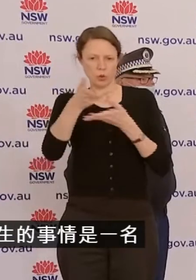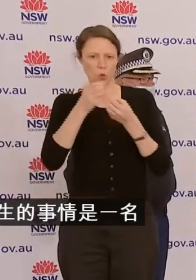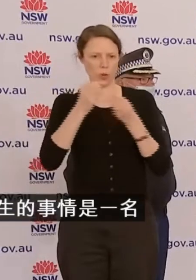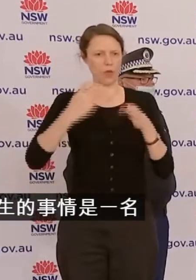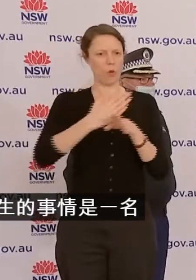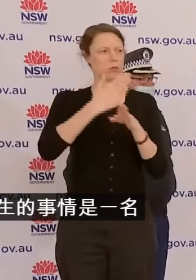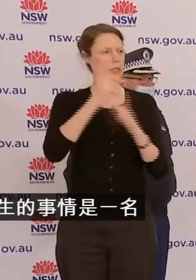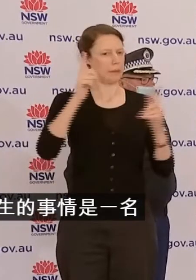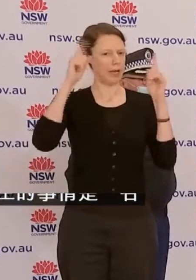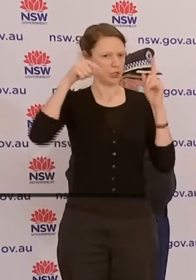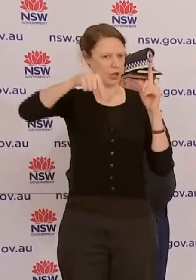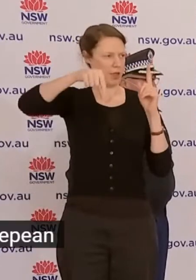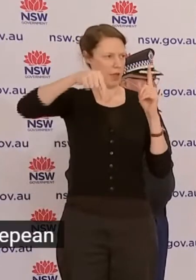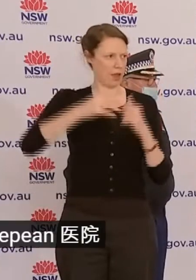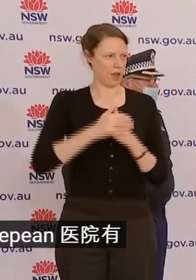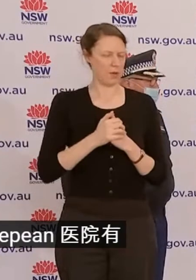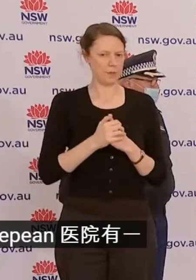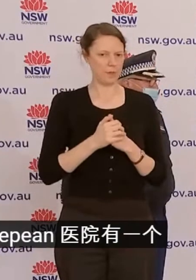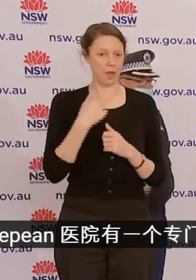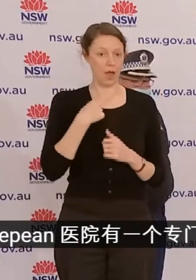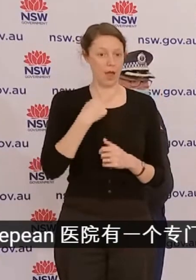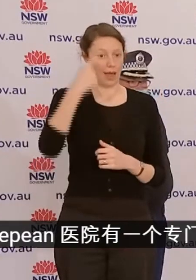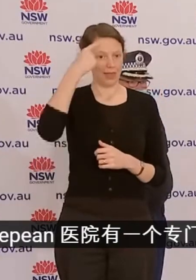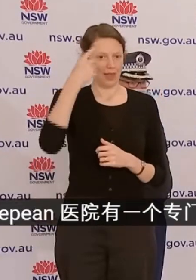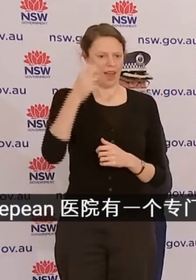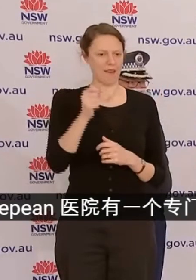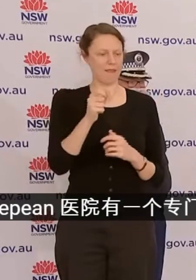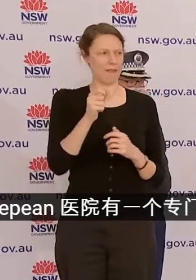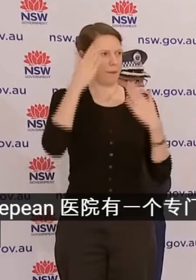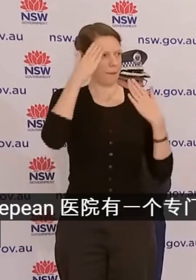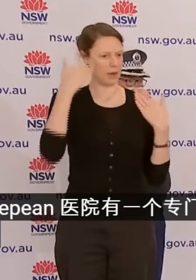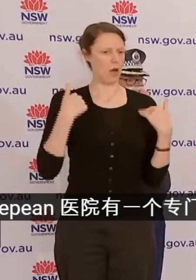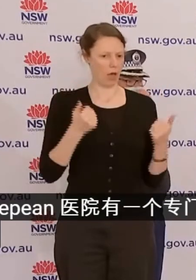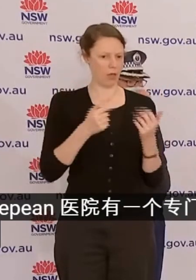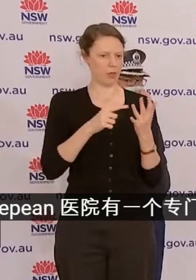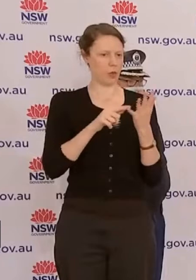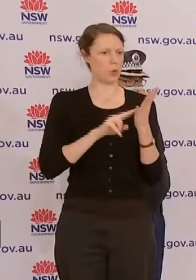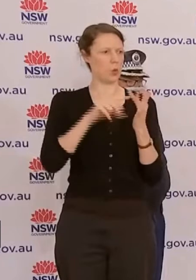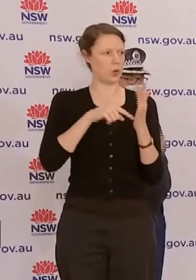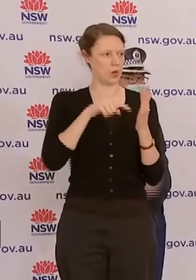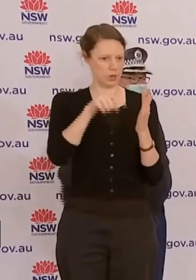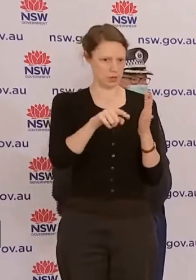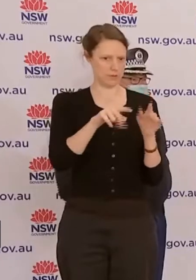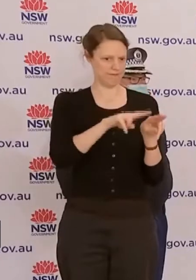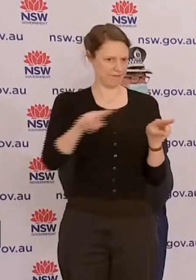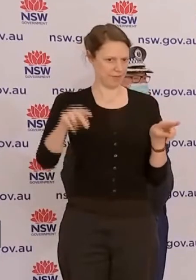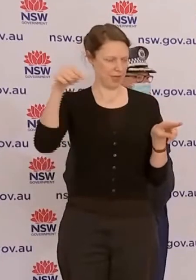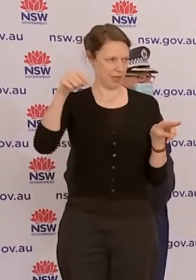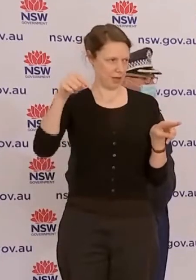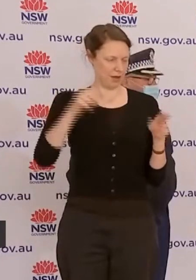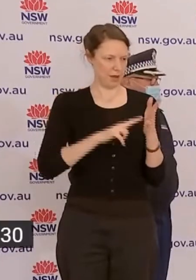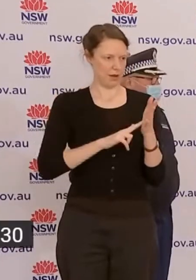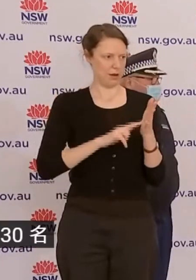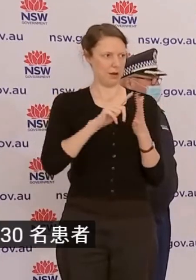was that a patient came into. There's a dedicated mental health unit at Nepean Hospital,